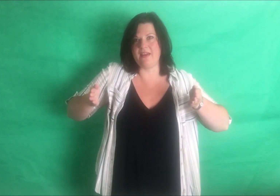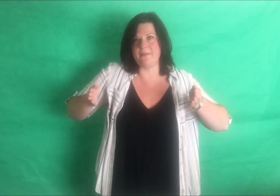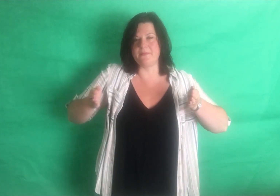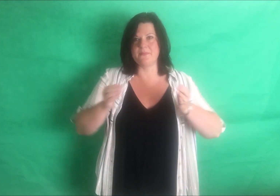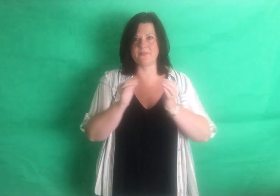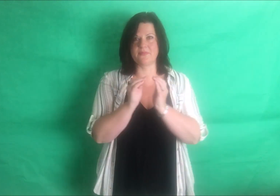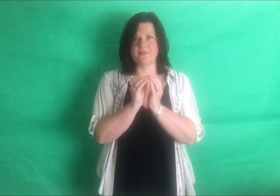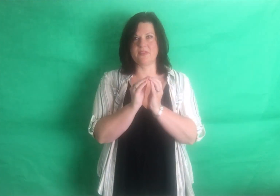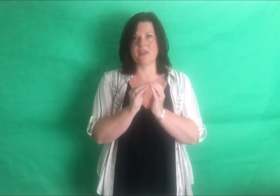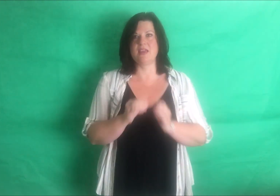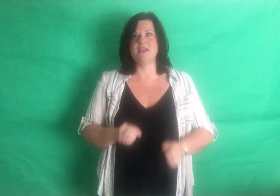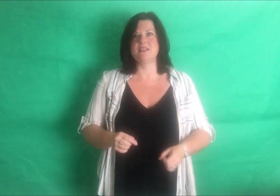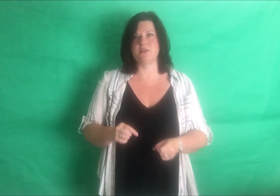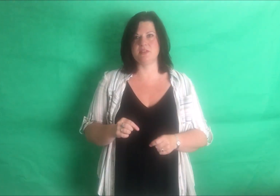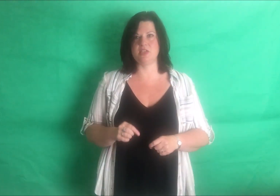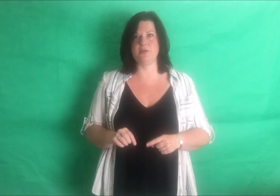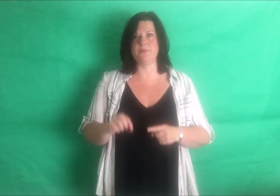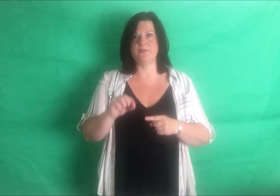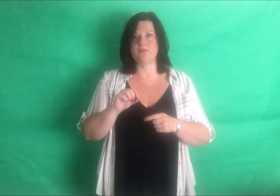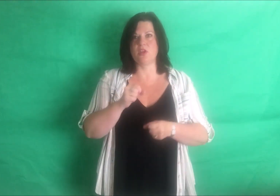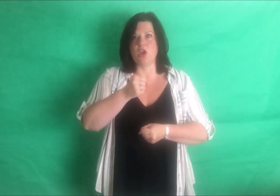that. So we do